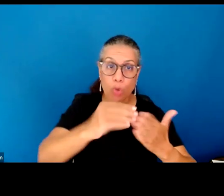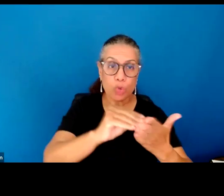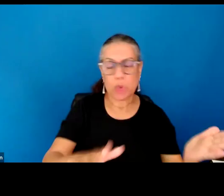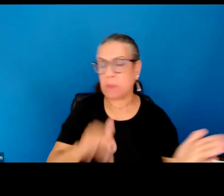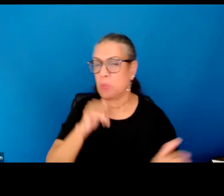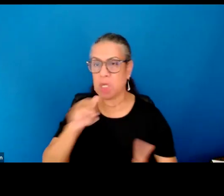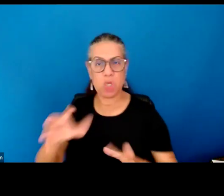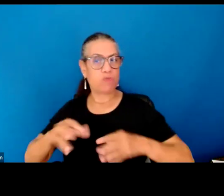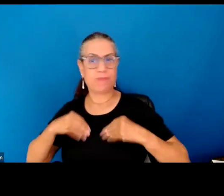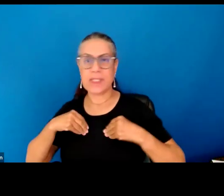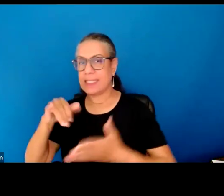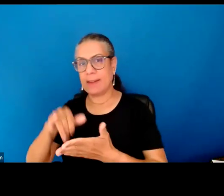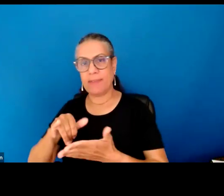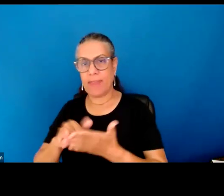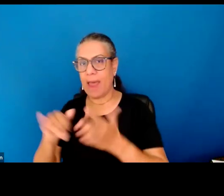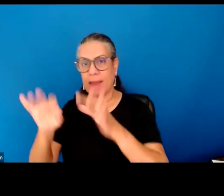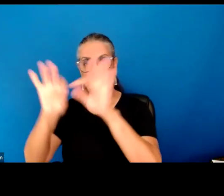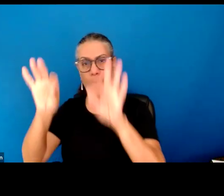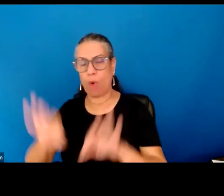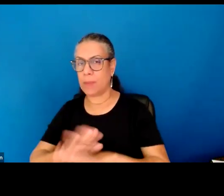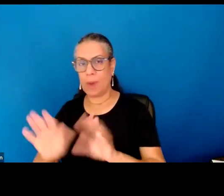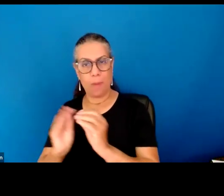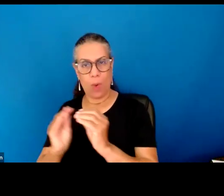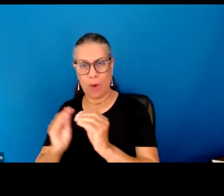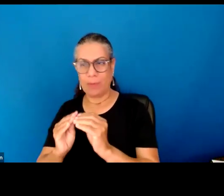this is not something that is available to us in Boston.